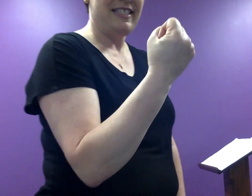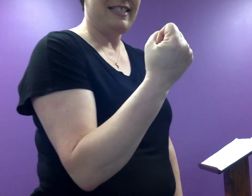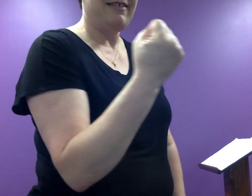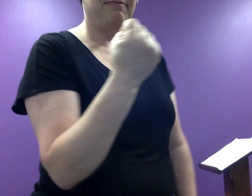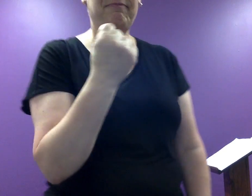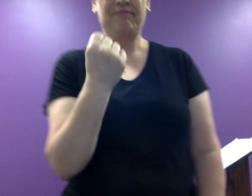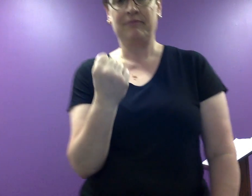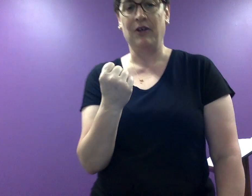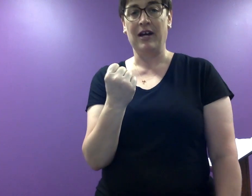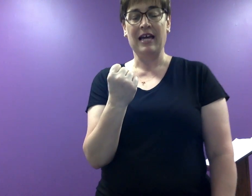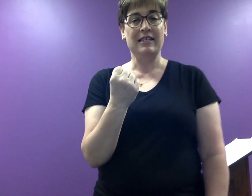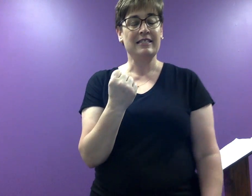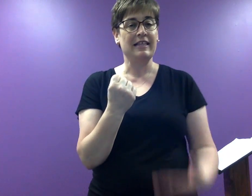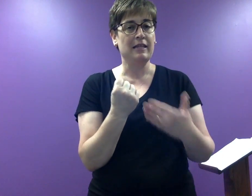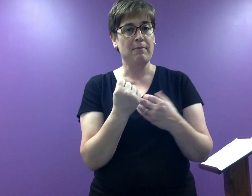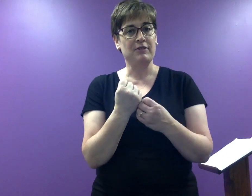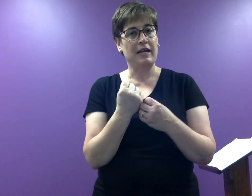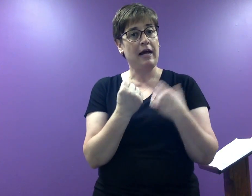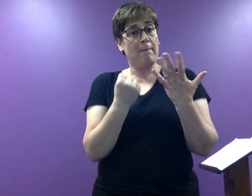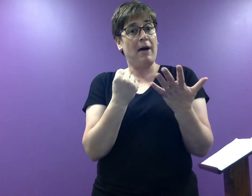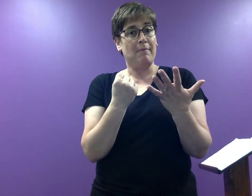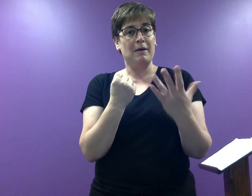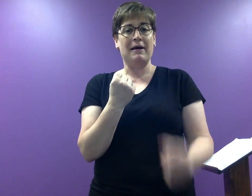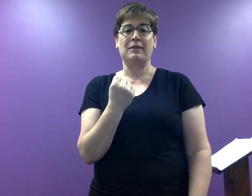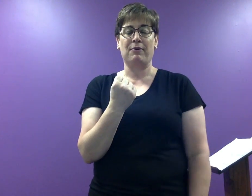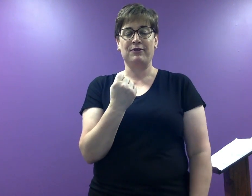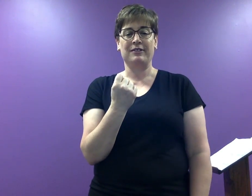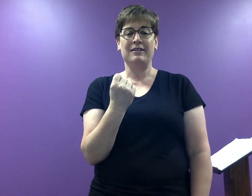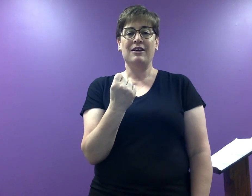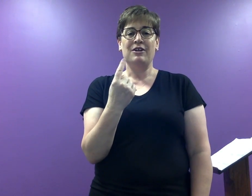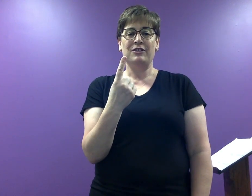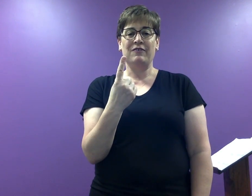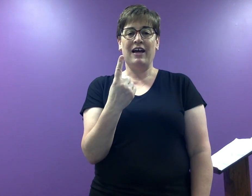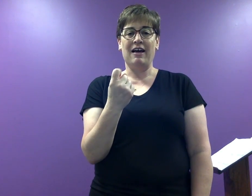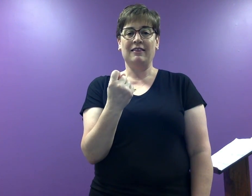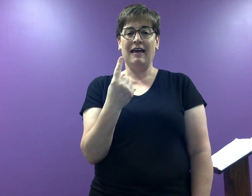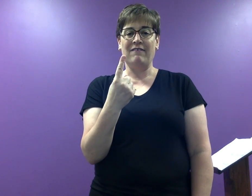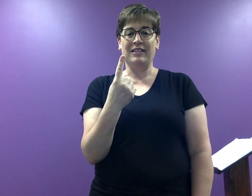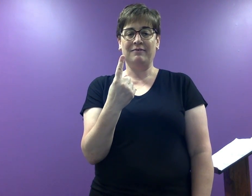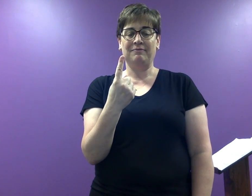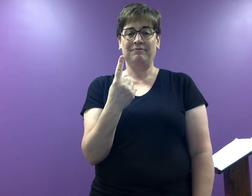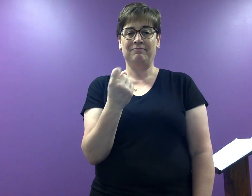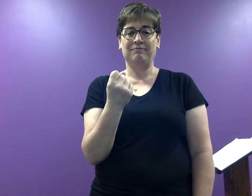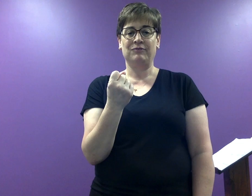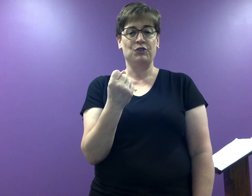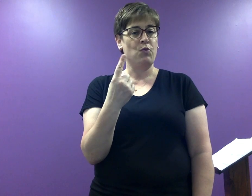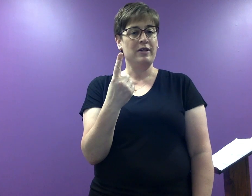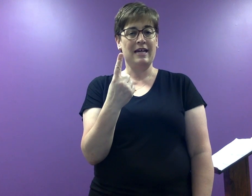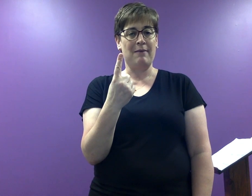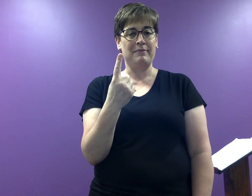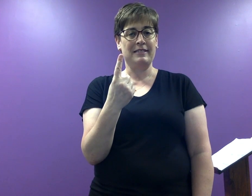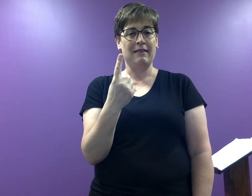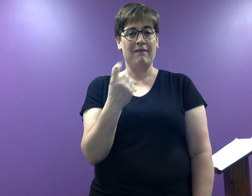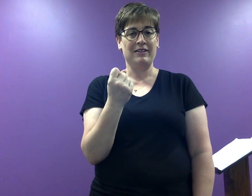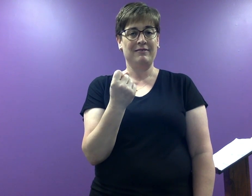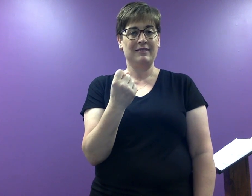fist, right? And it's like the number's going to kind of pop up at the person. So you've got 11. Just one time is 11.